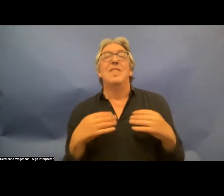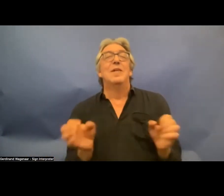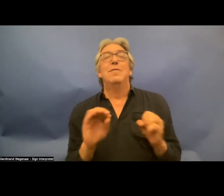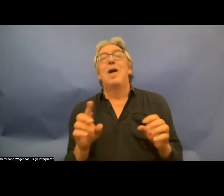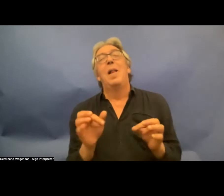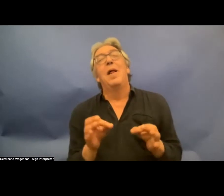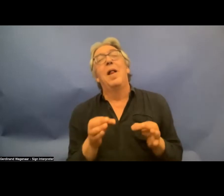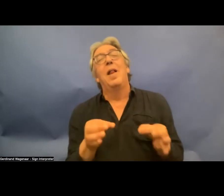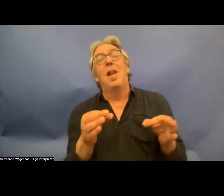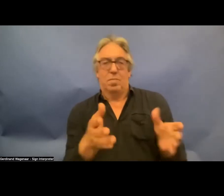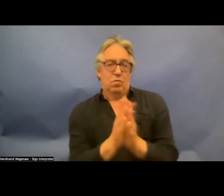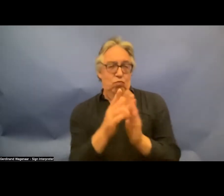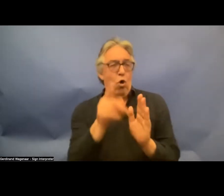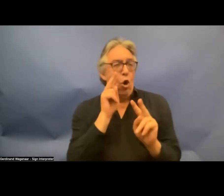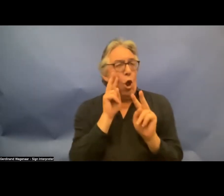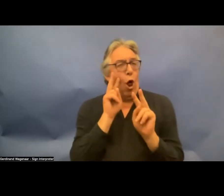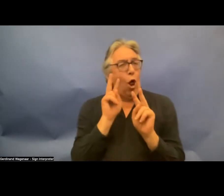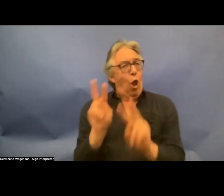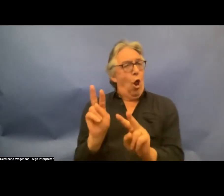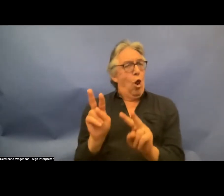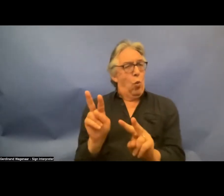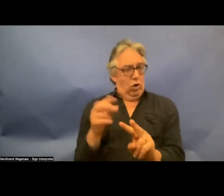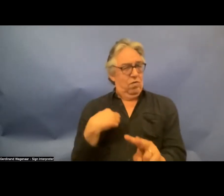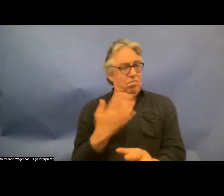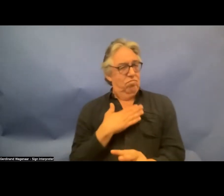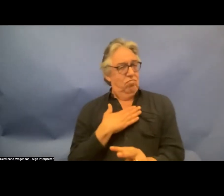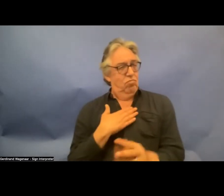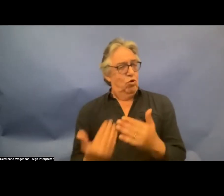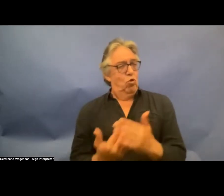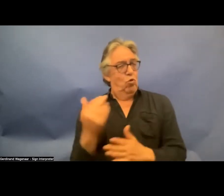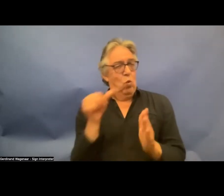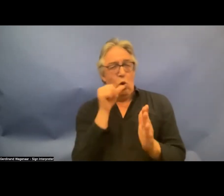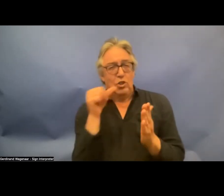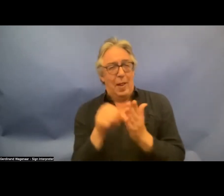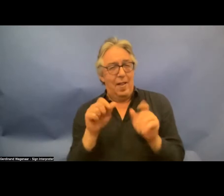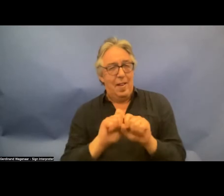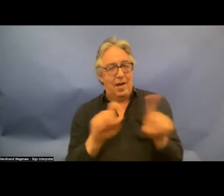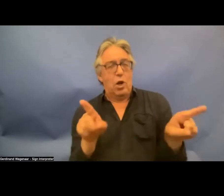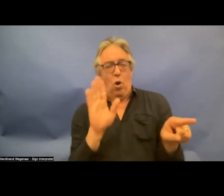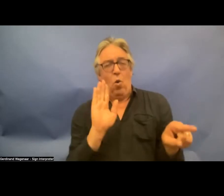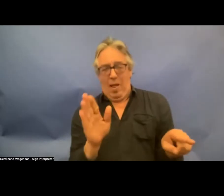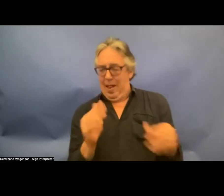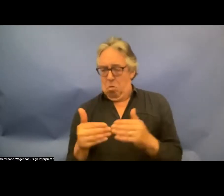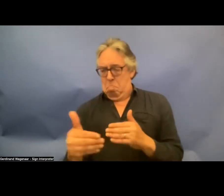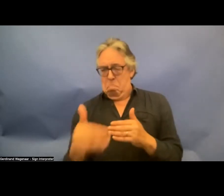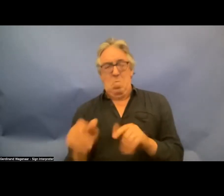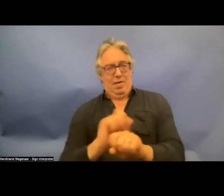keep an eye on the ENIL newsletter, or the news, we'll get that link to you quite soon.